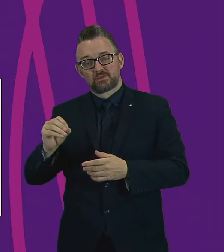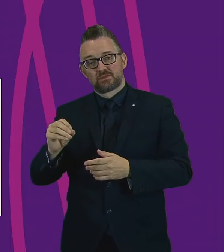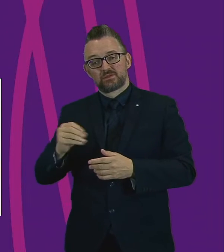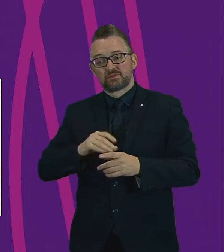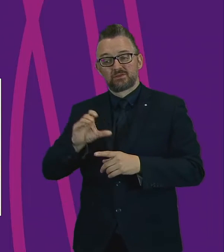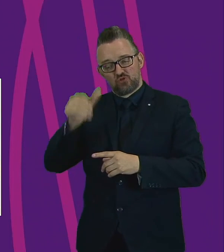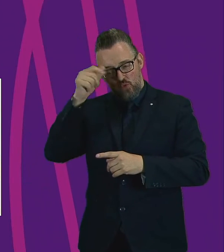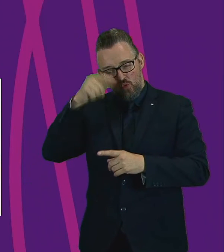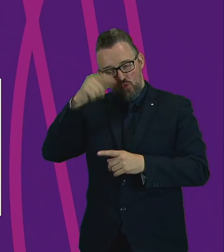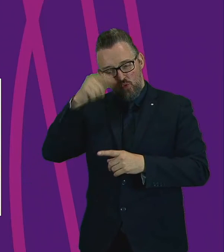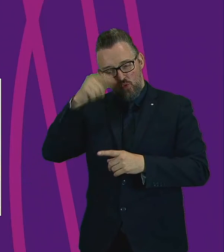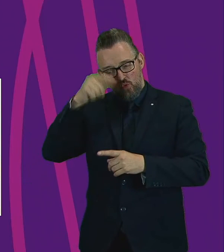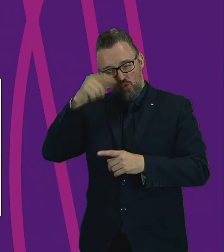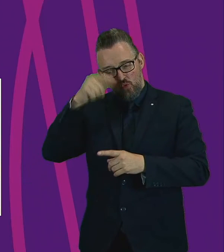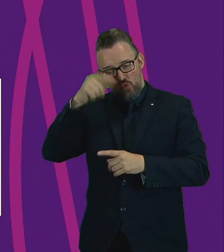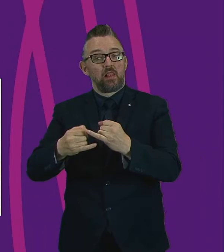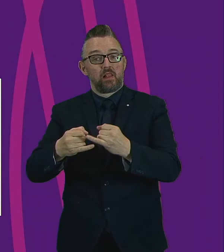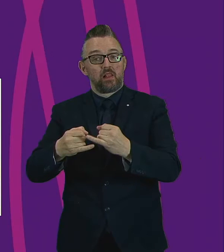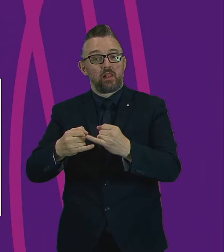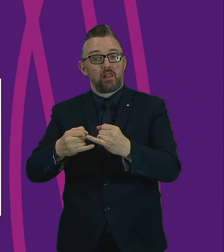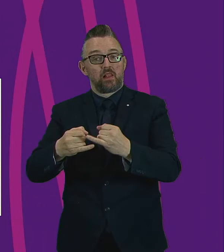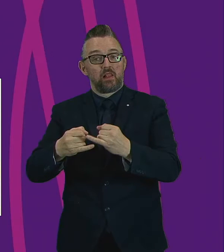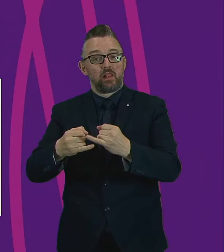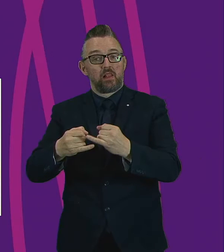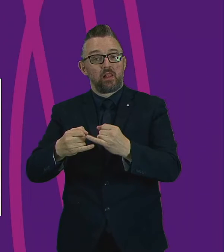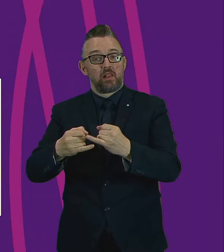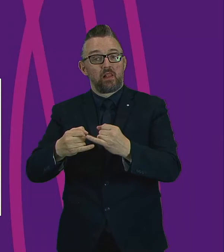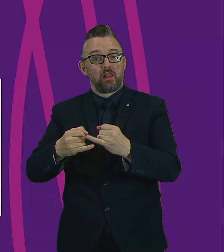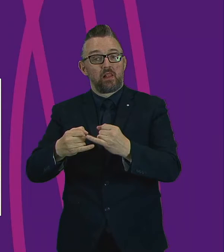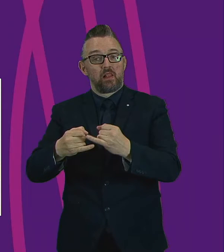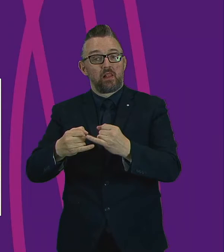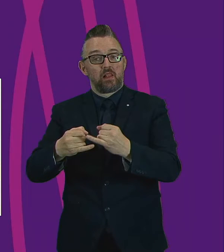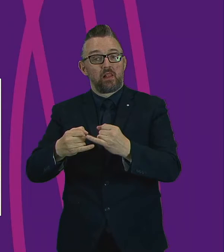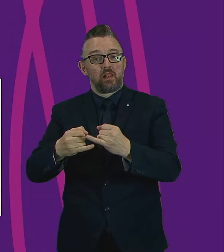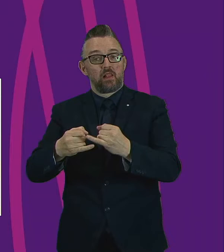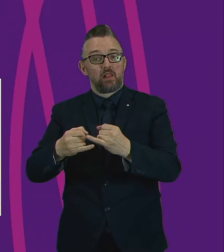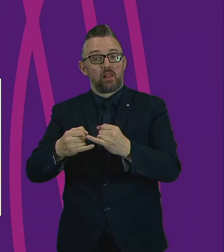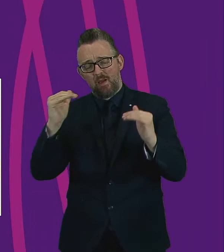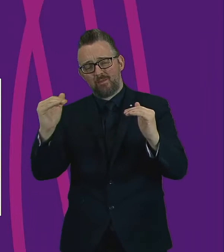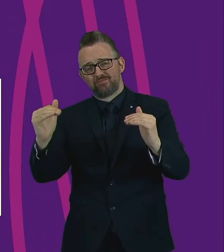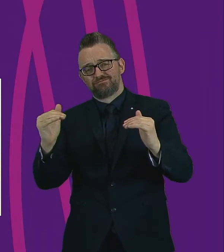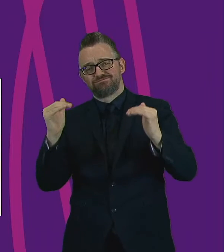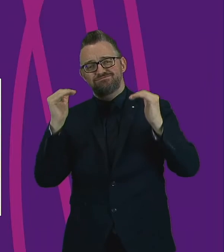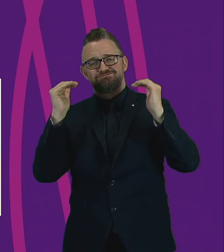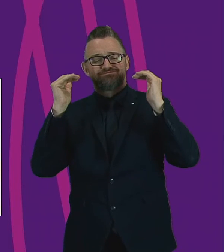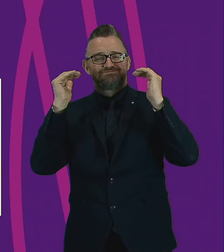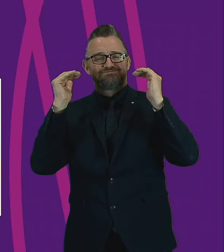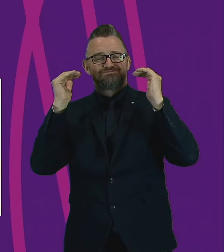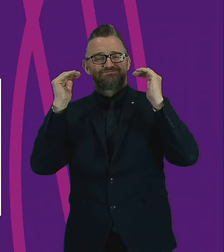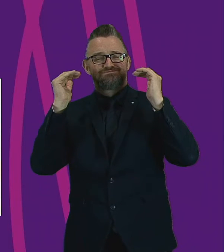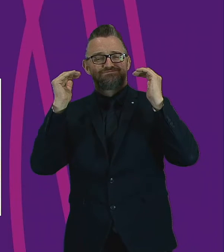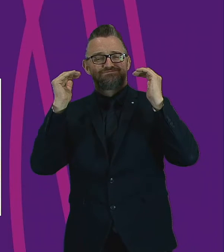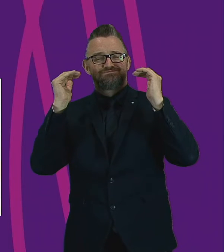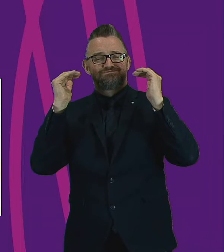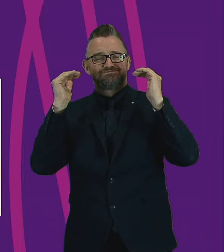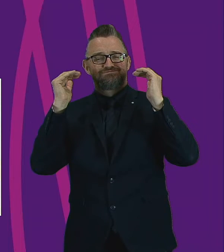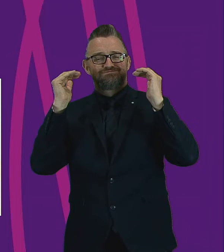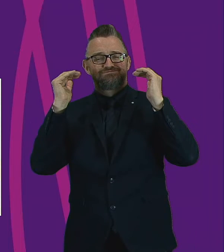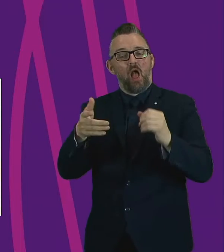fail. If we get it right, the 20% will far more than pay for the failure of